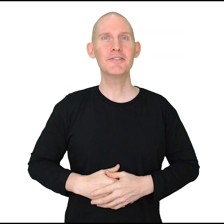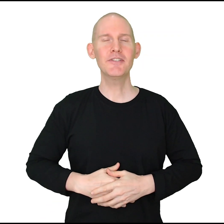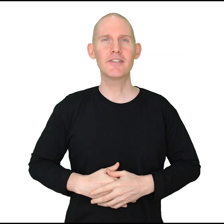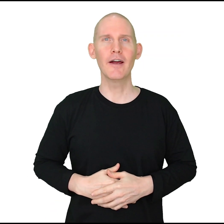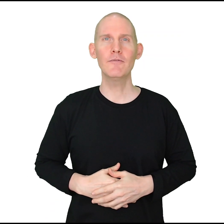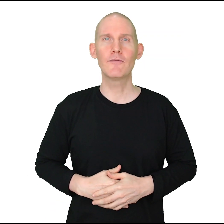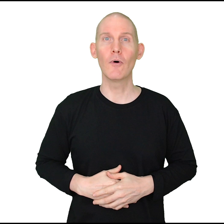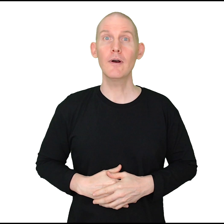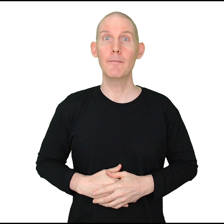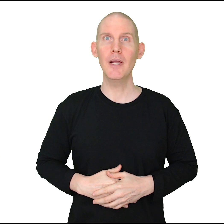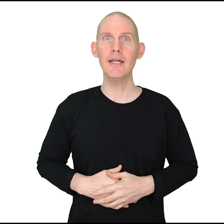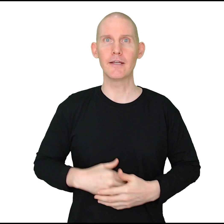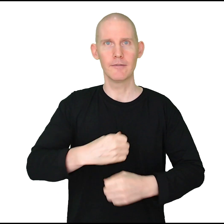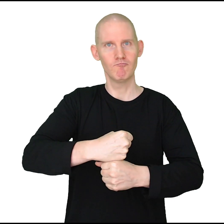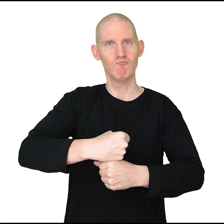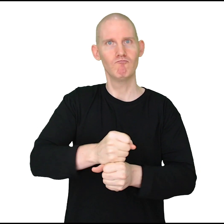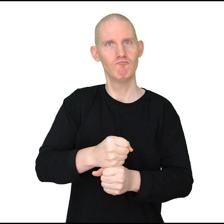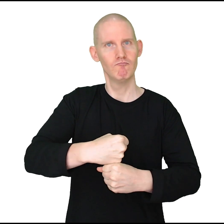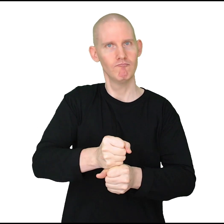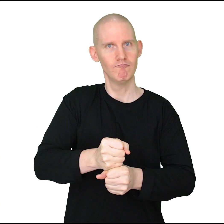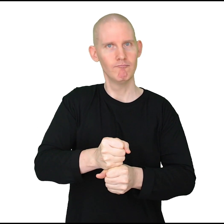Here is the sign for make.